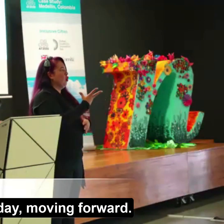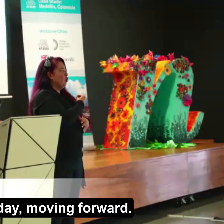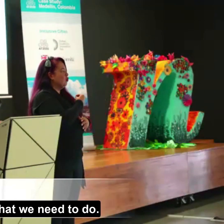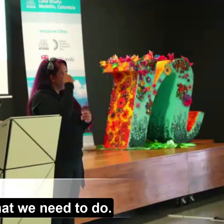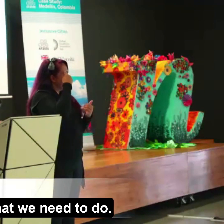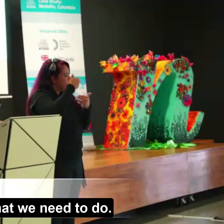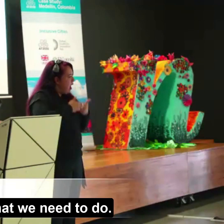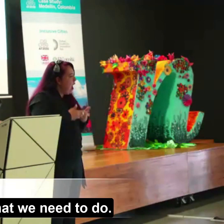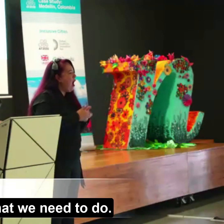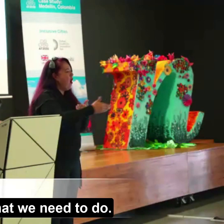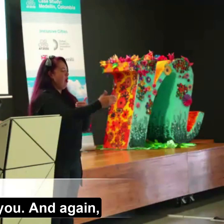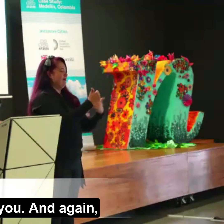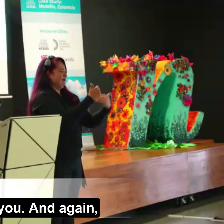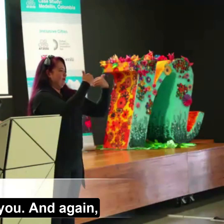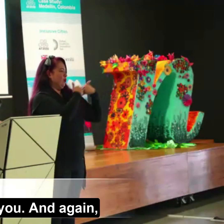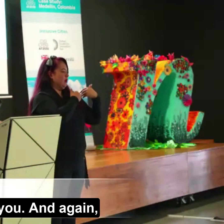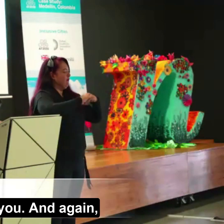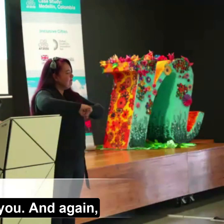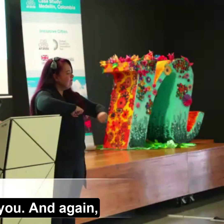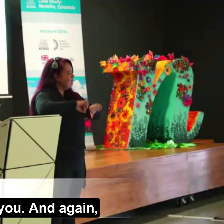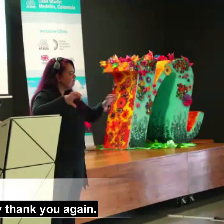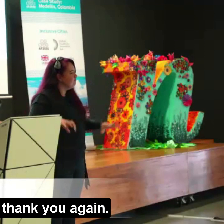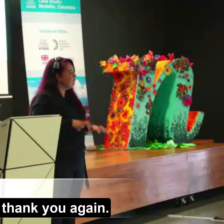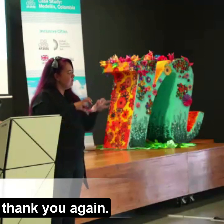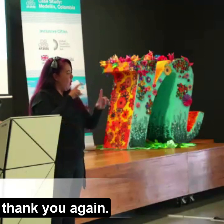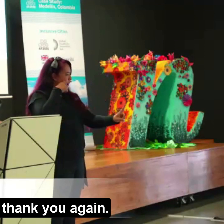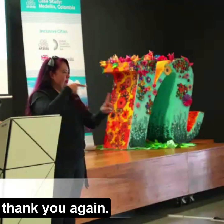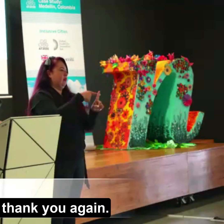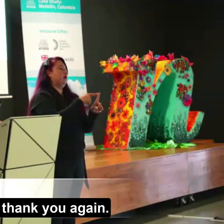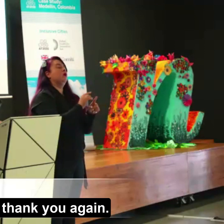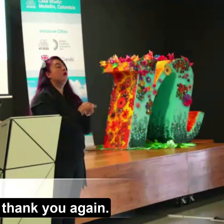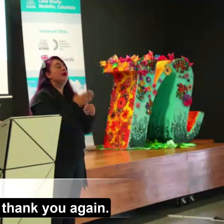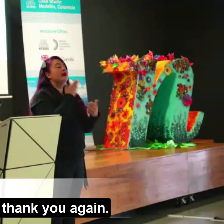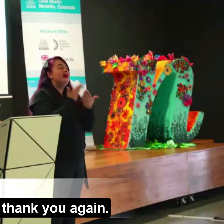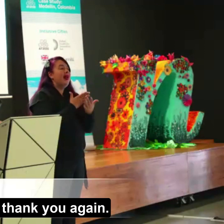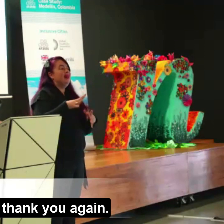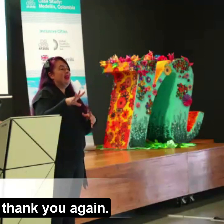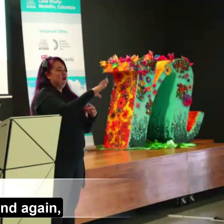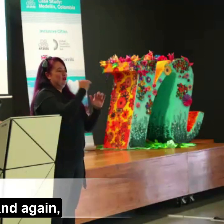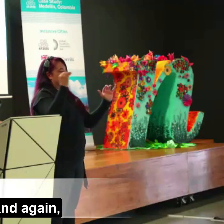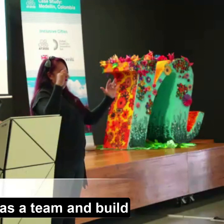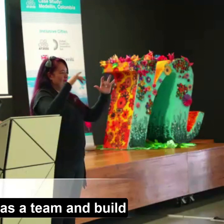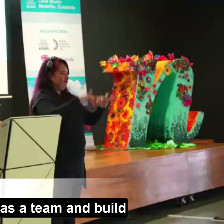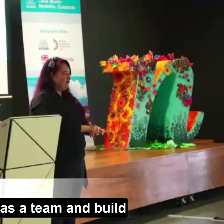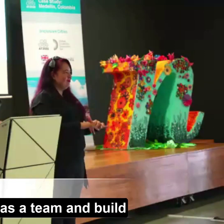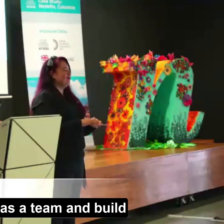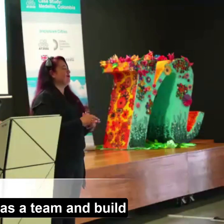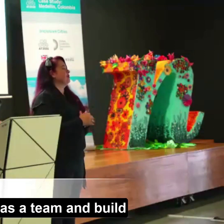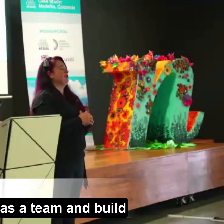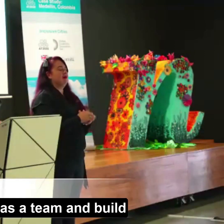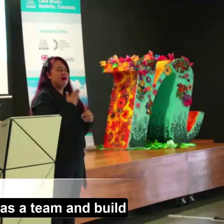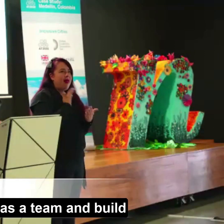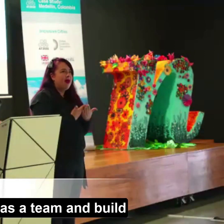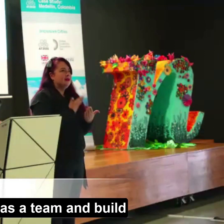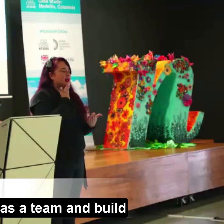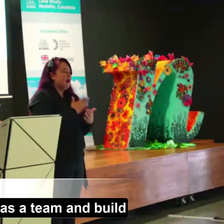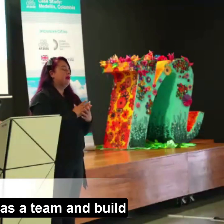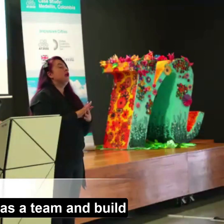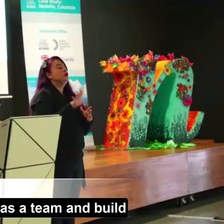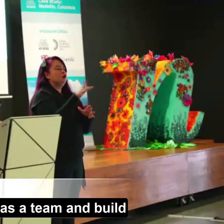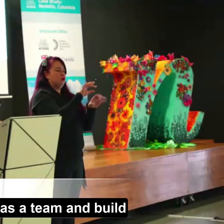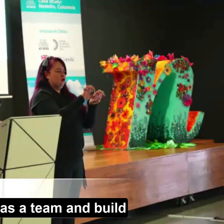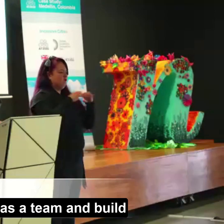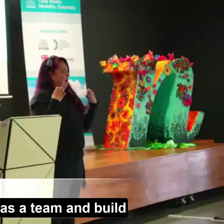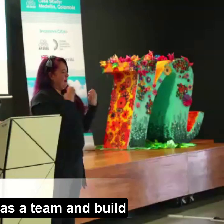moving forward, that's what we need to do. Thank you. And again, I will say thank you again and again. Let us work as a